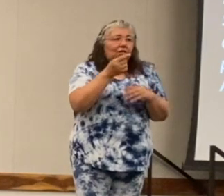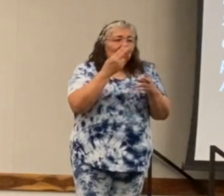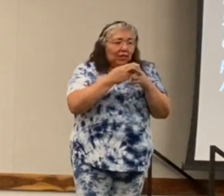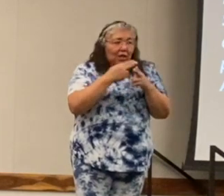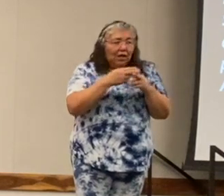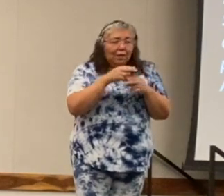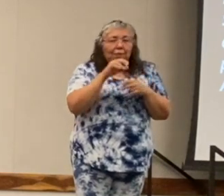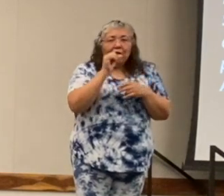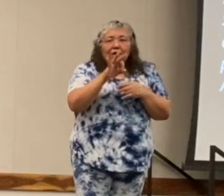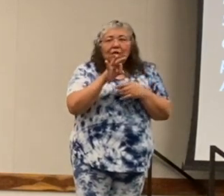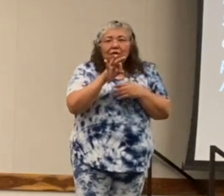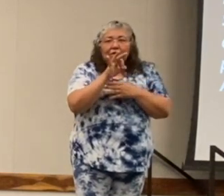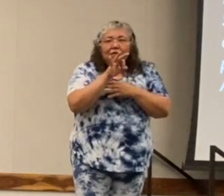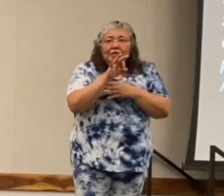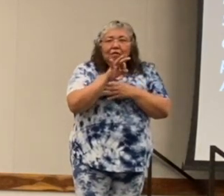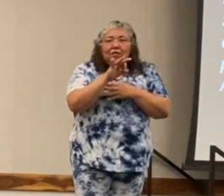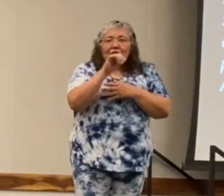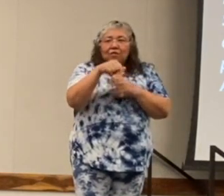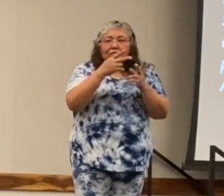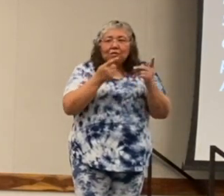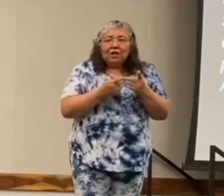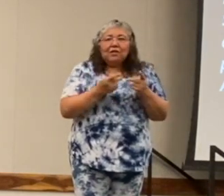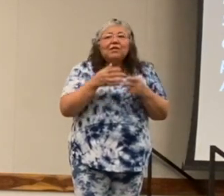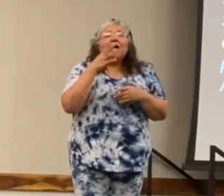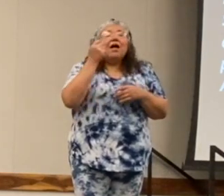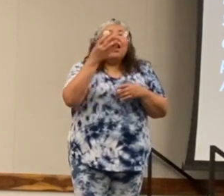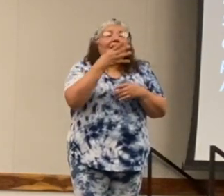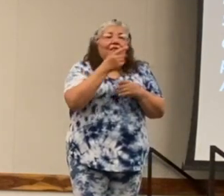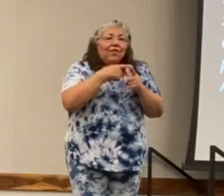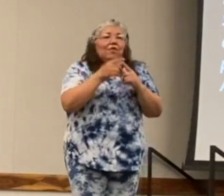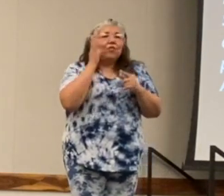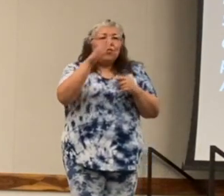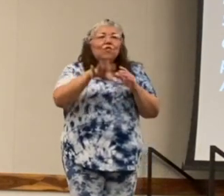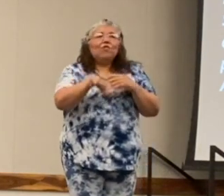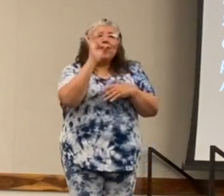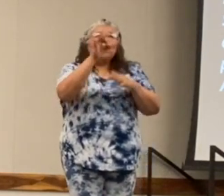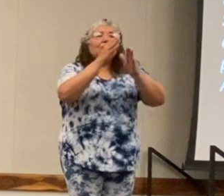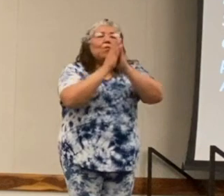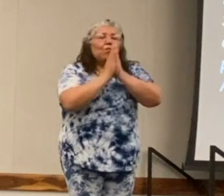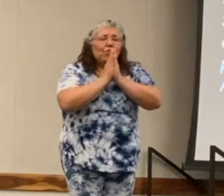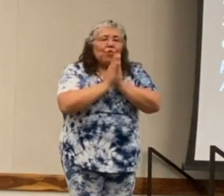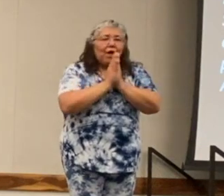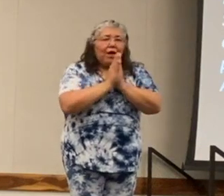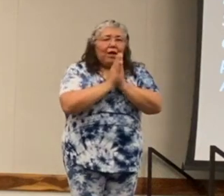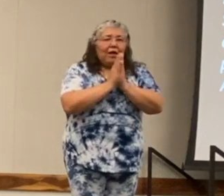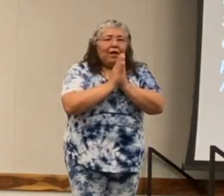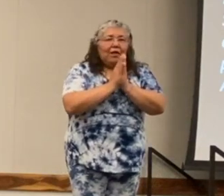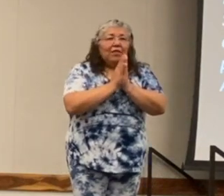He's telling you where he's from, and there you will find him praying.